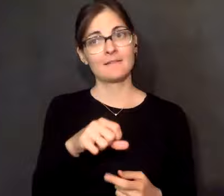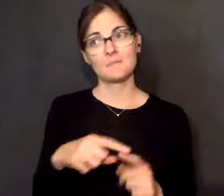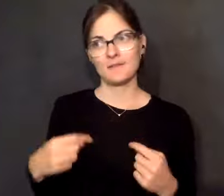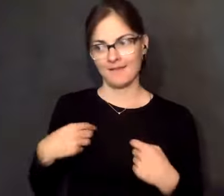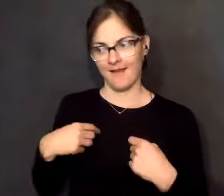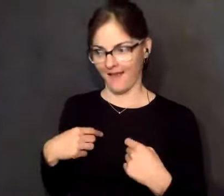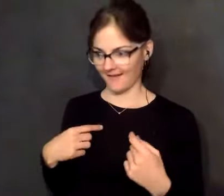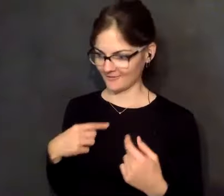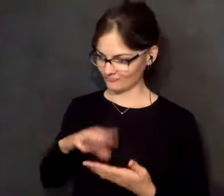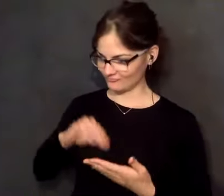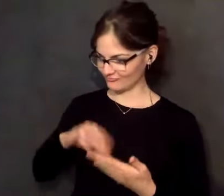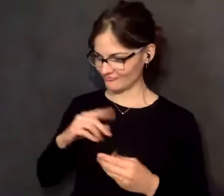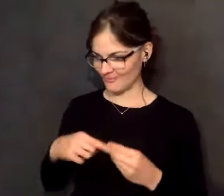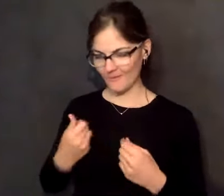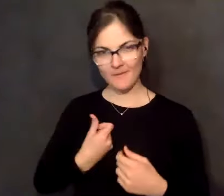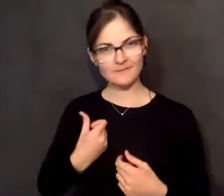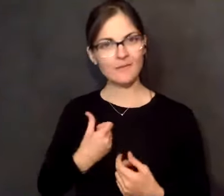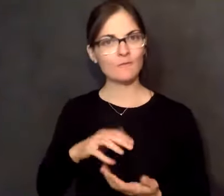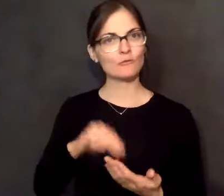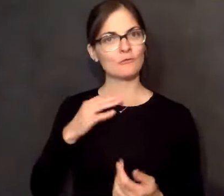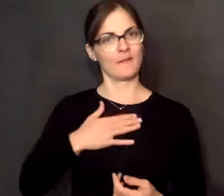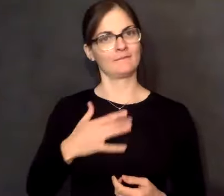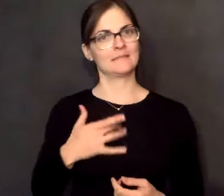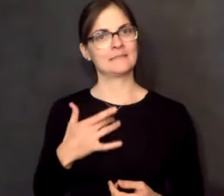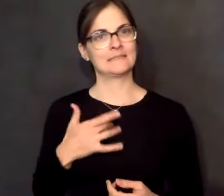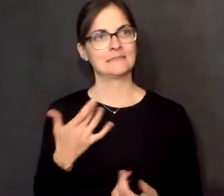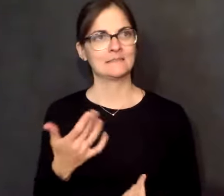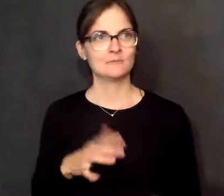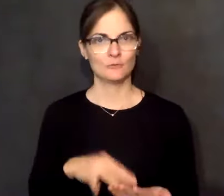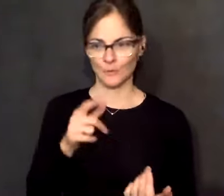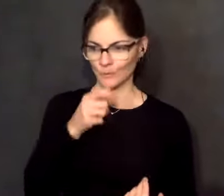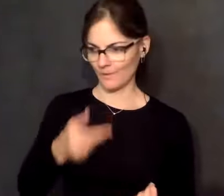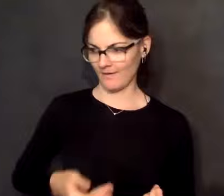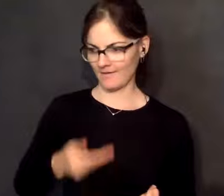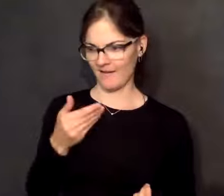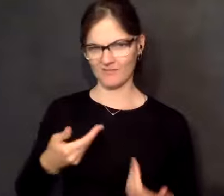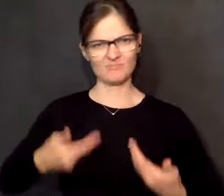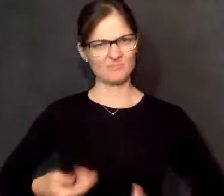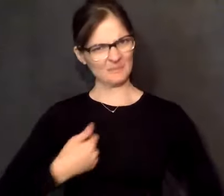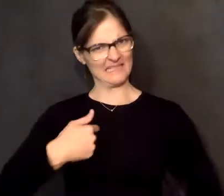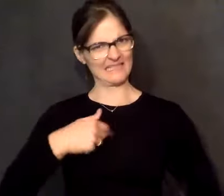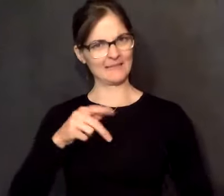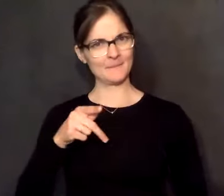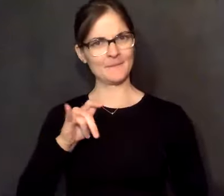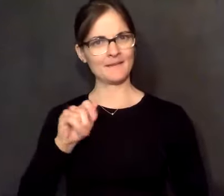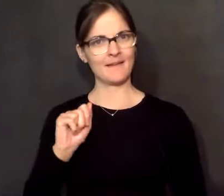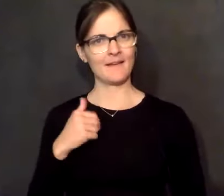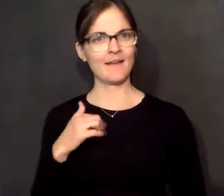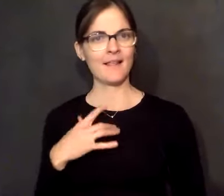learned how to have feelings and that I am discovering myself, who I am. What does Pia like?